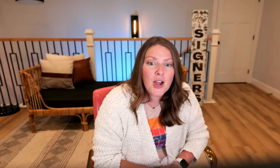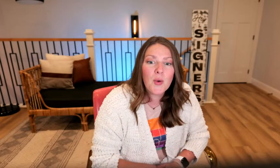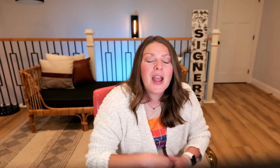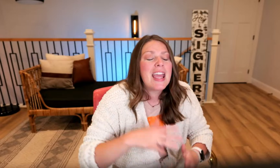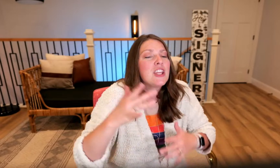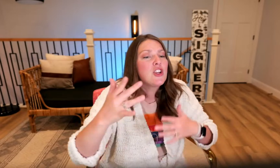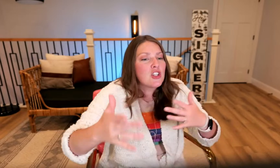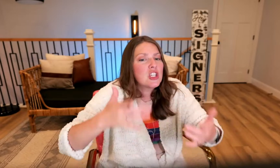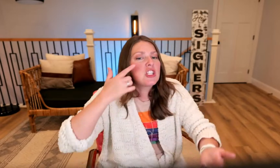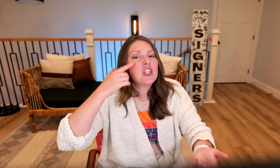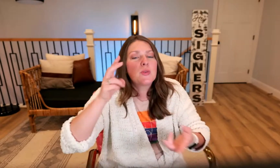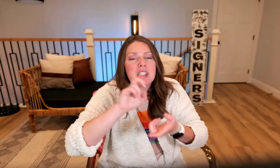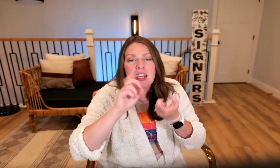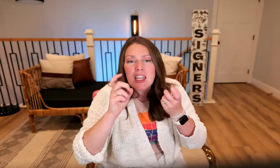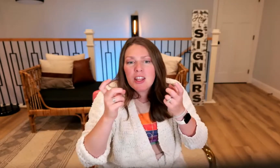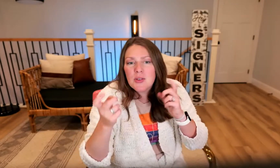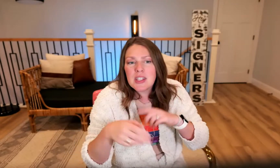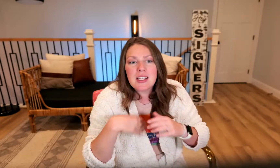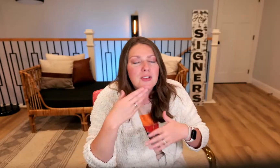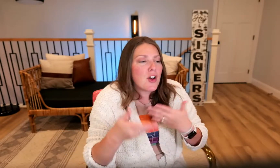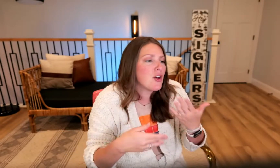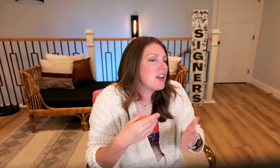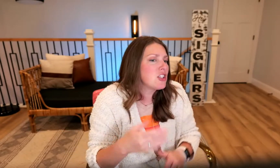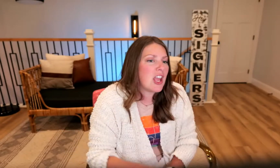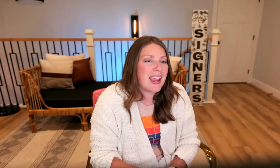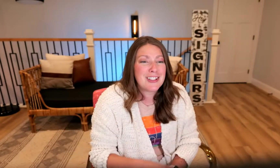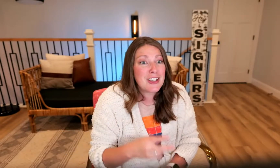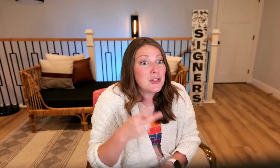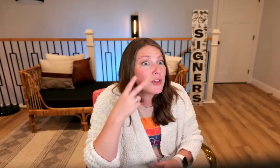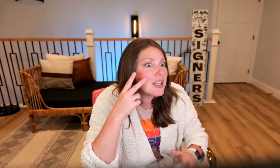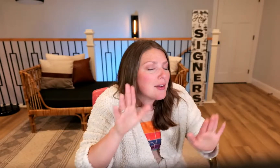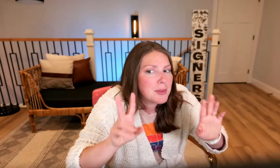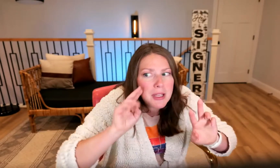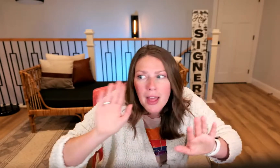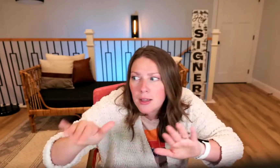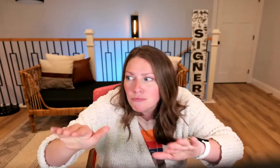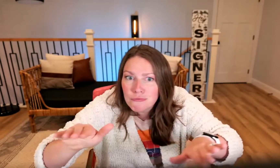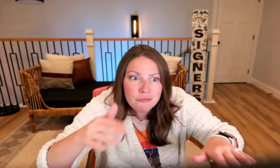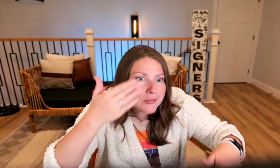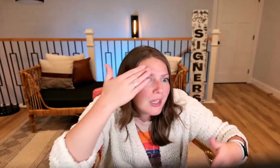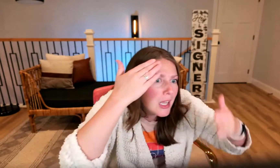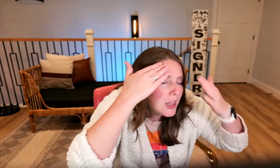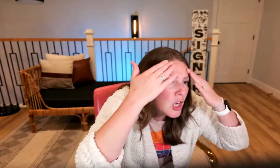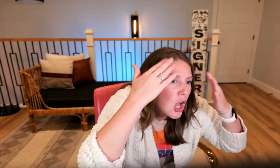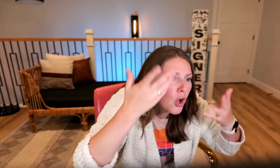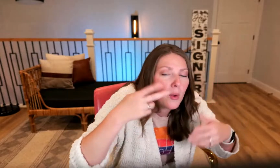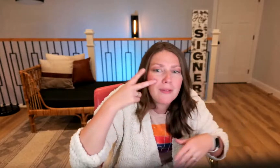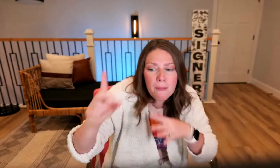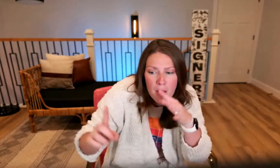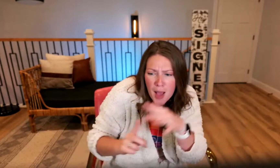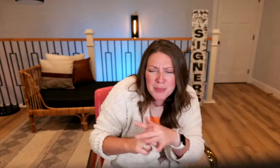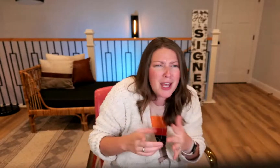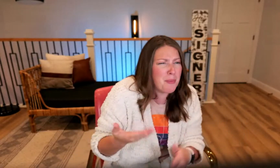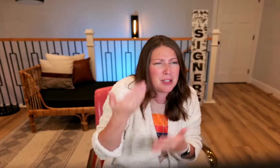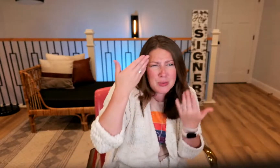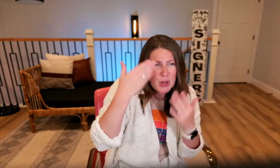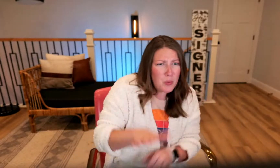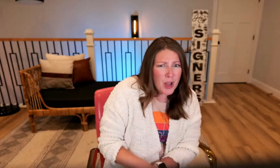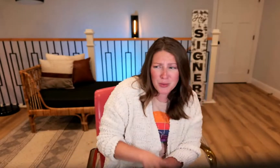So you see those things evolve and change, and you just have to be like in the know. If it pops up and you don't know, just